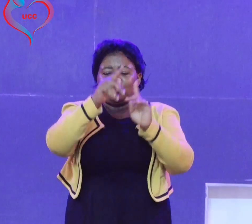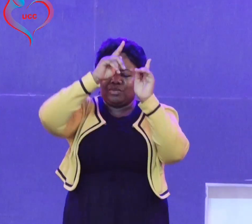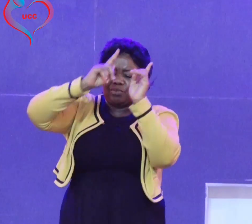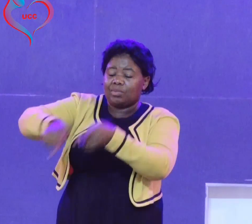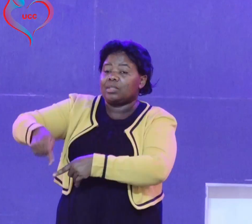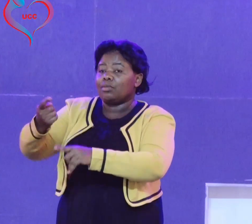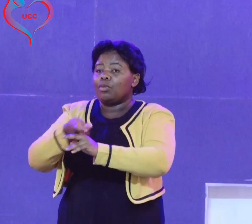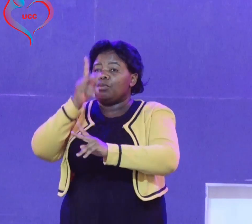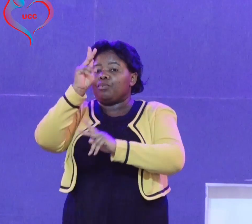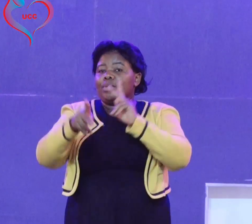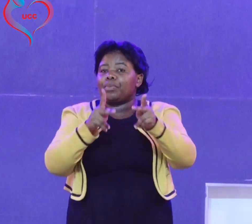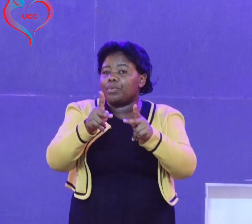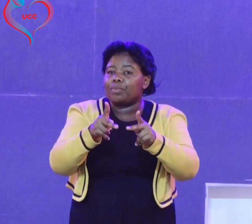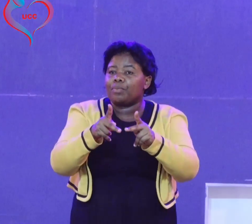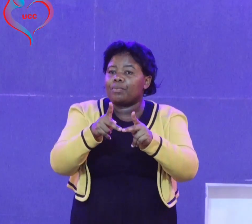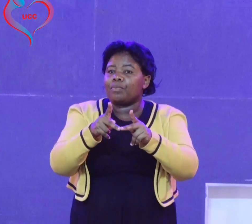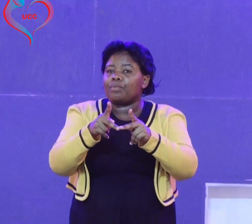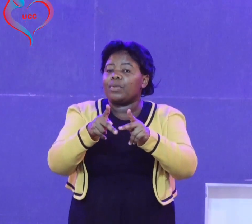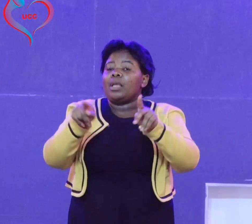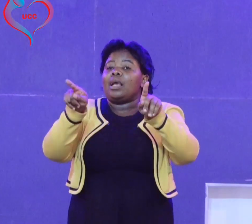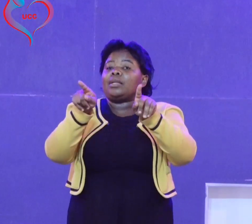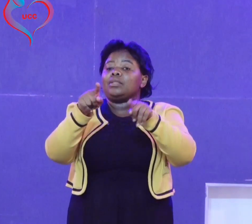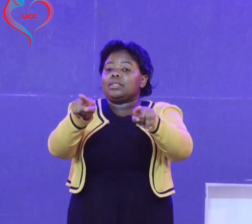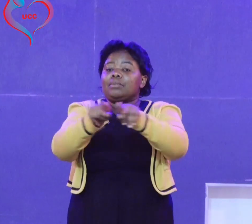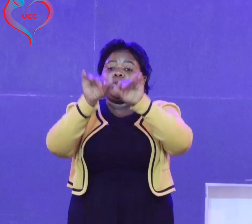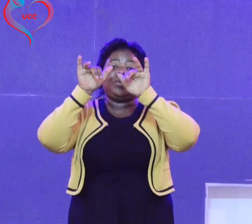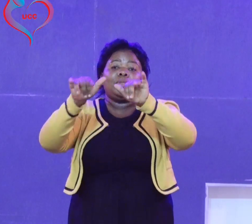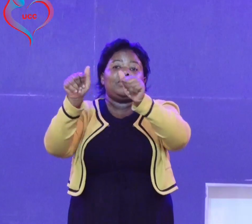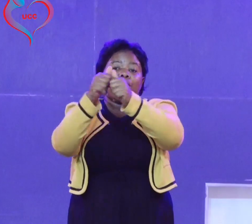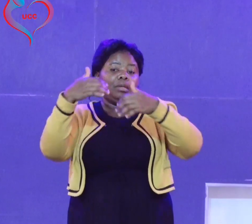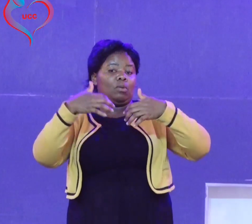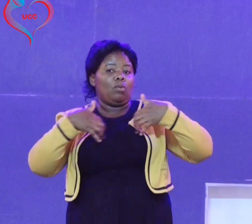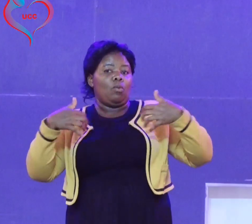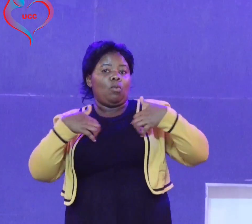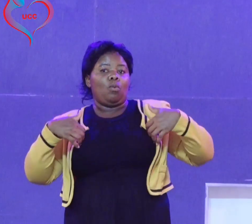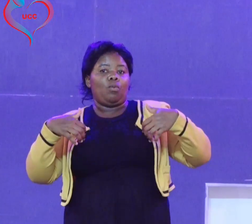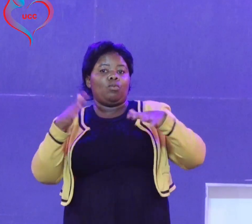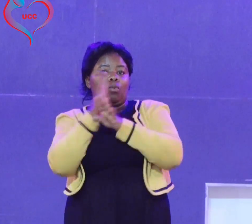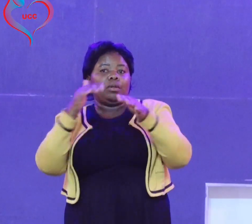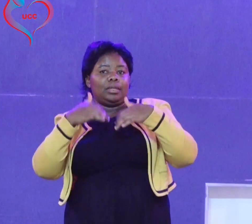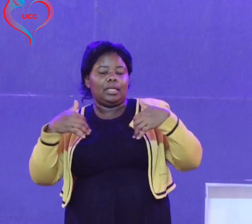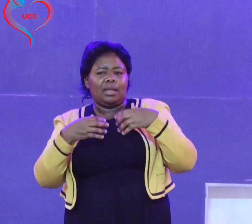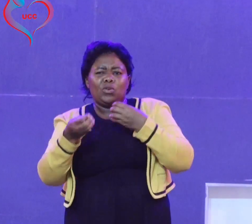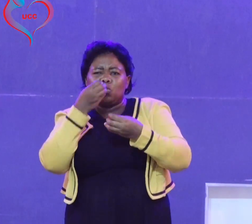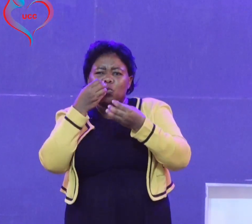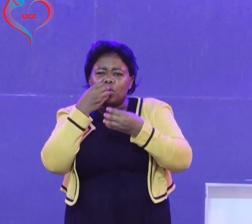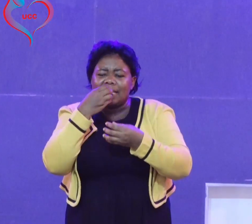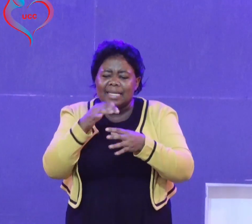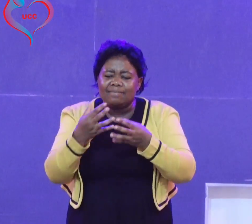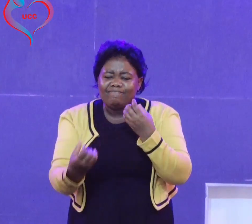okuva mu bantu. Era olibeera wamu n'ensolo ez'omu nsiko. Era olirisibwa omuddo